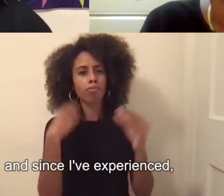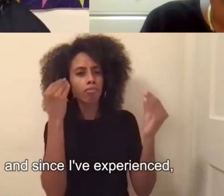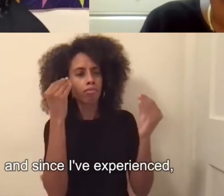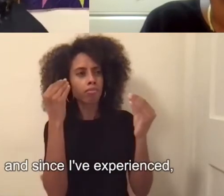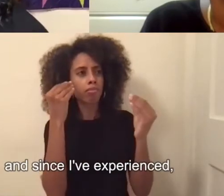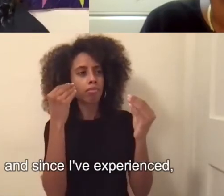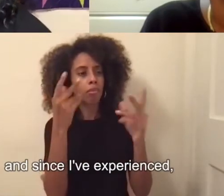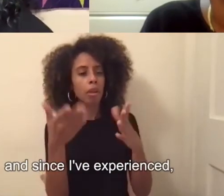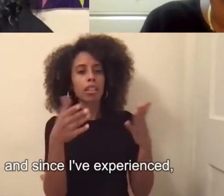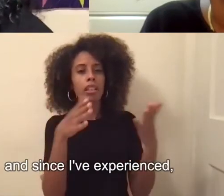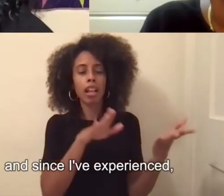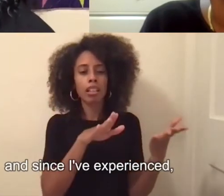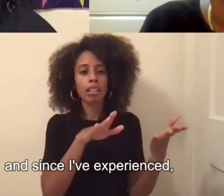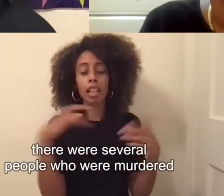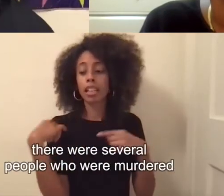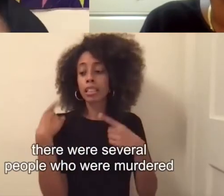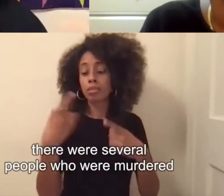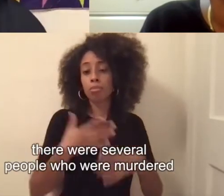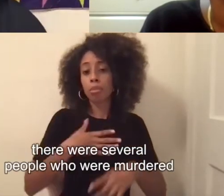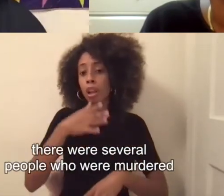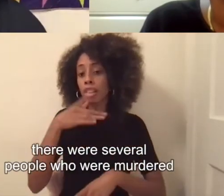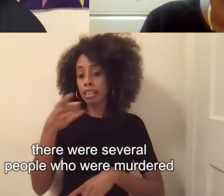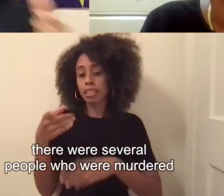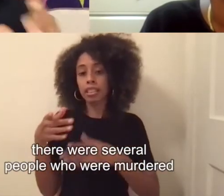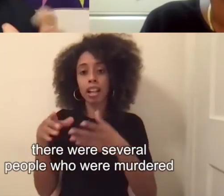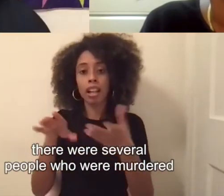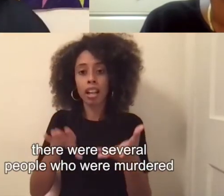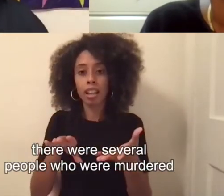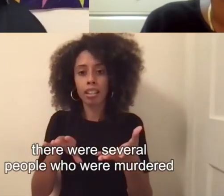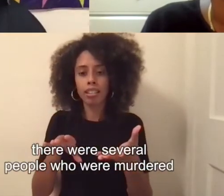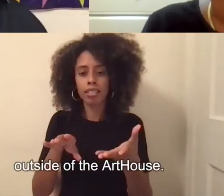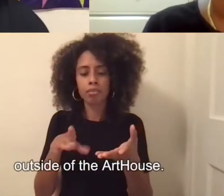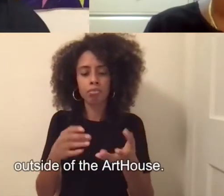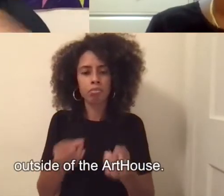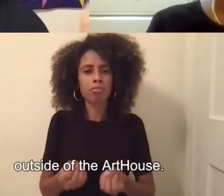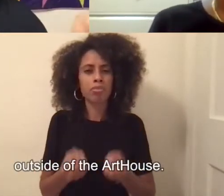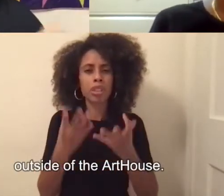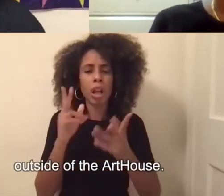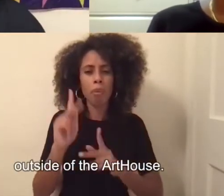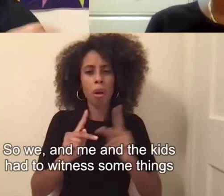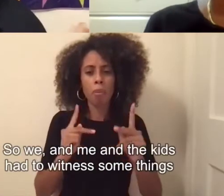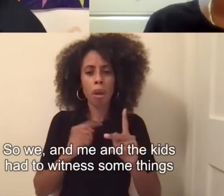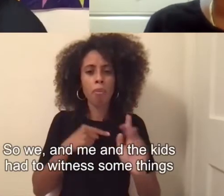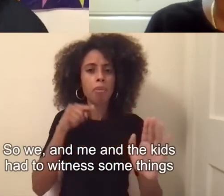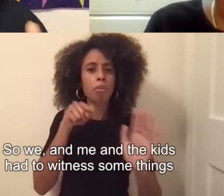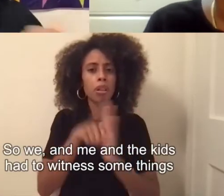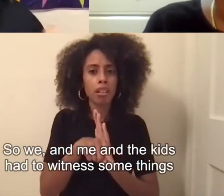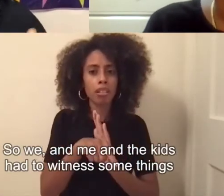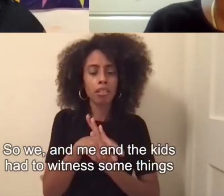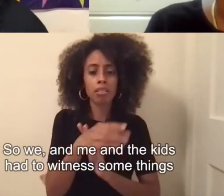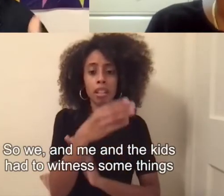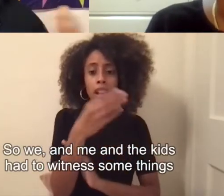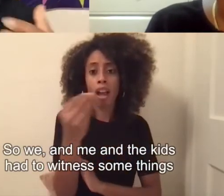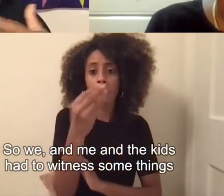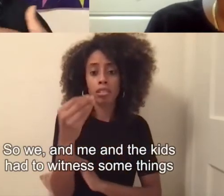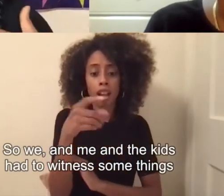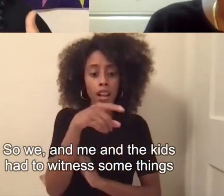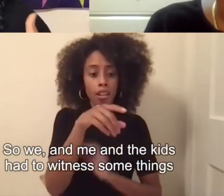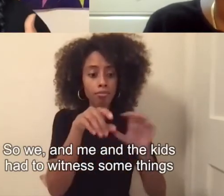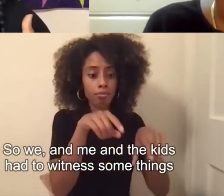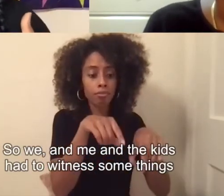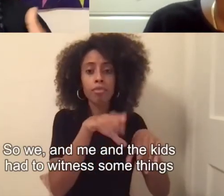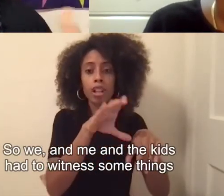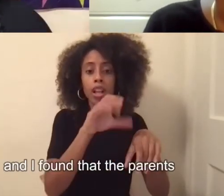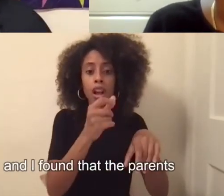since I've experienced, there were several people who were murdered outside of the art house. So me and the kids had to witness